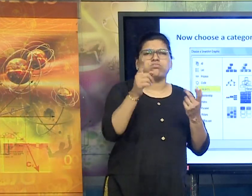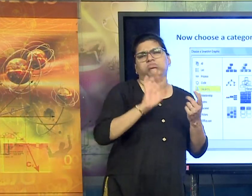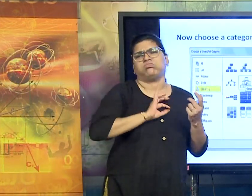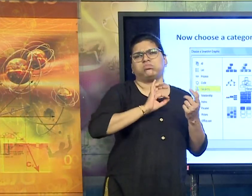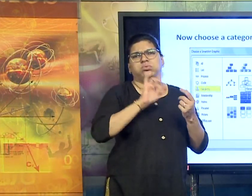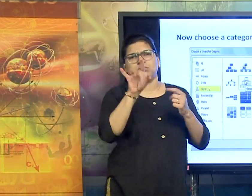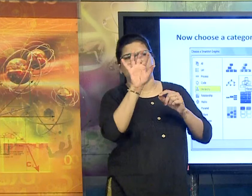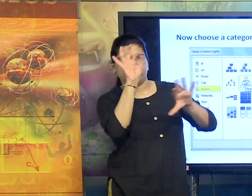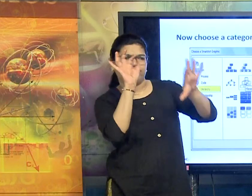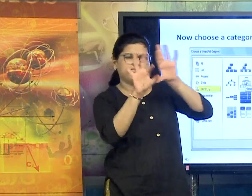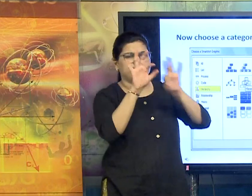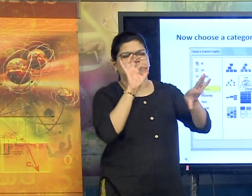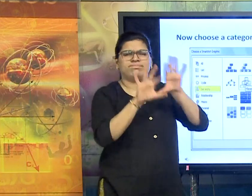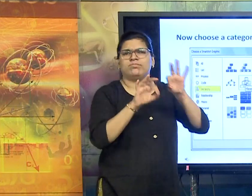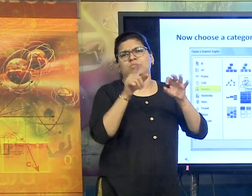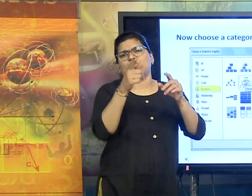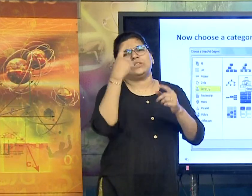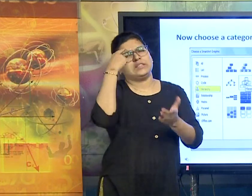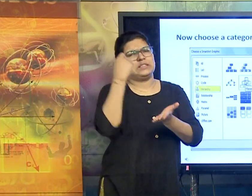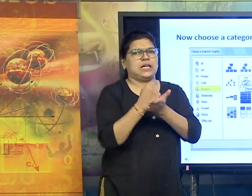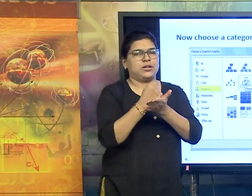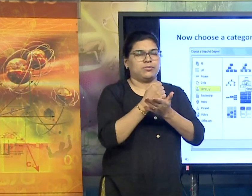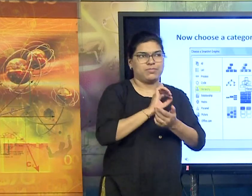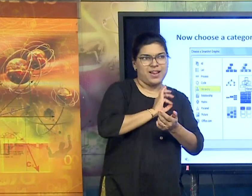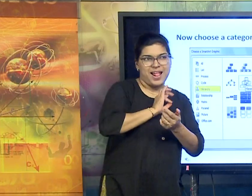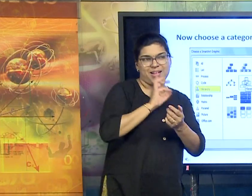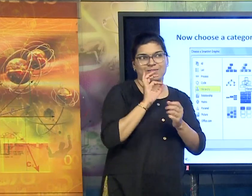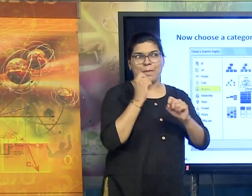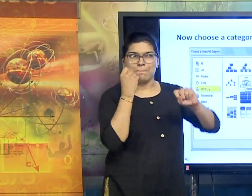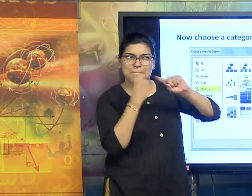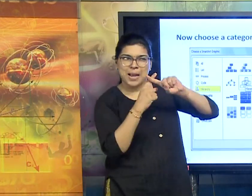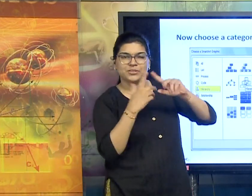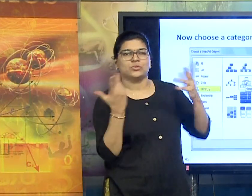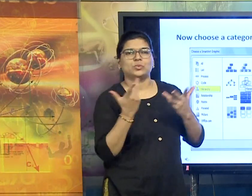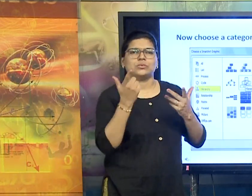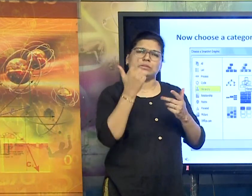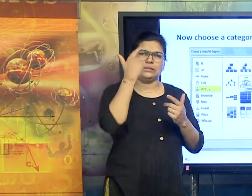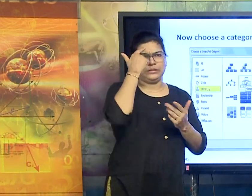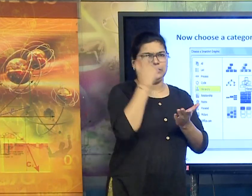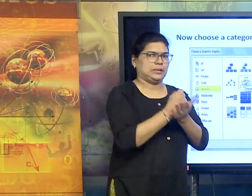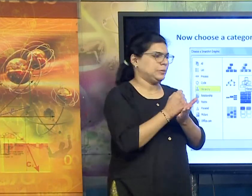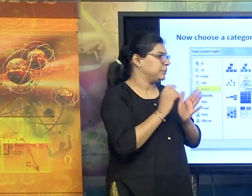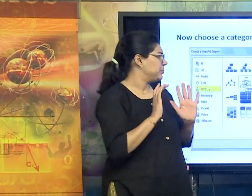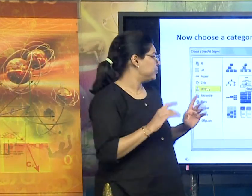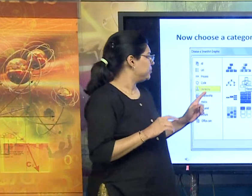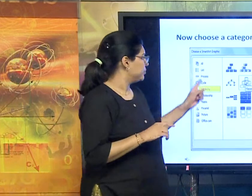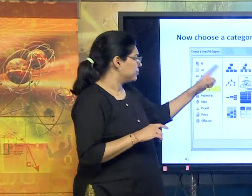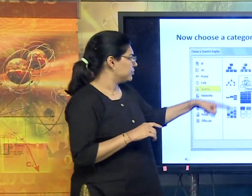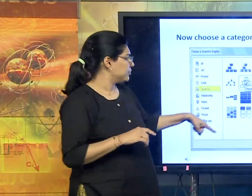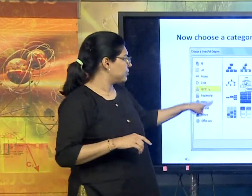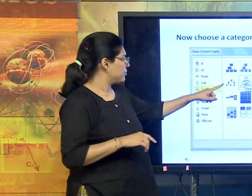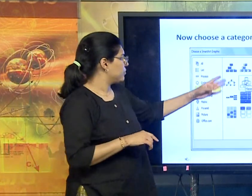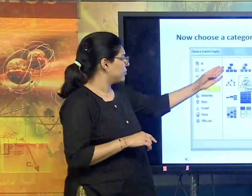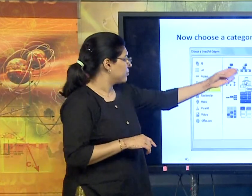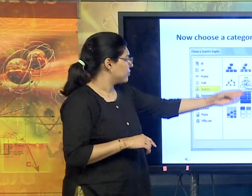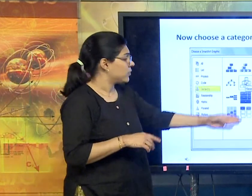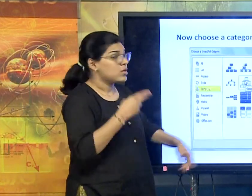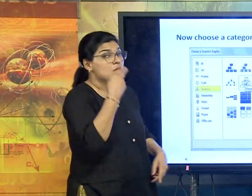and different styles of showing the trees and links. So you can choose any as per your need and